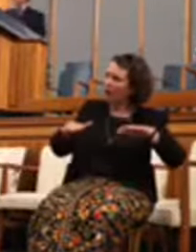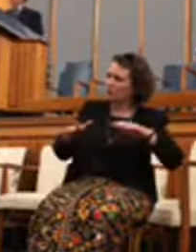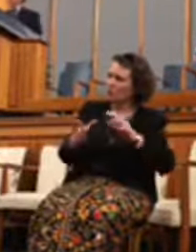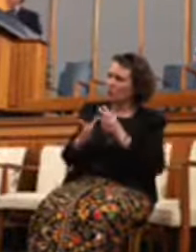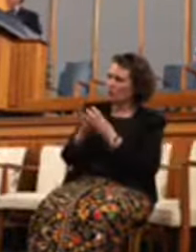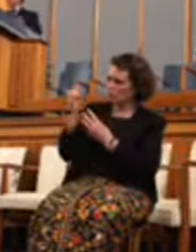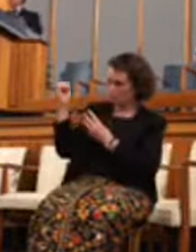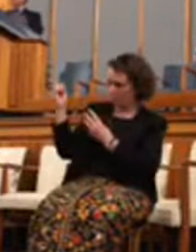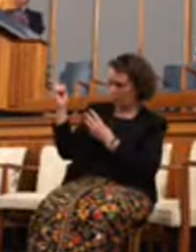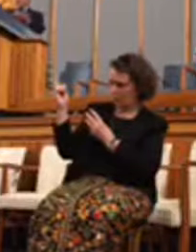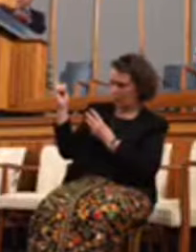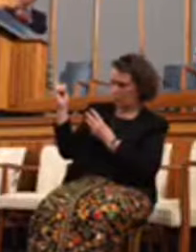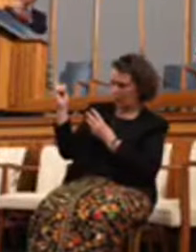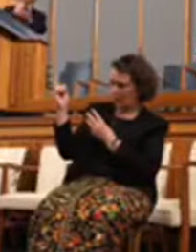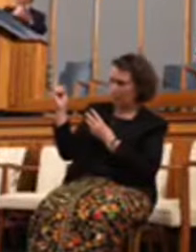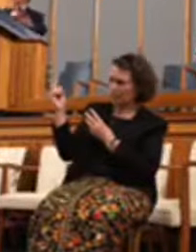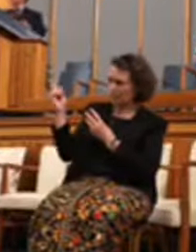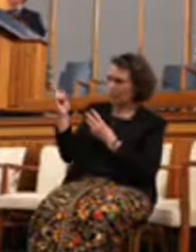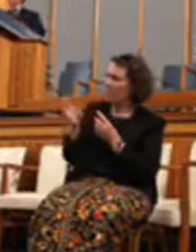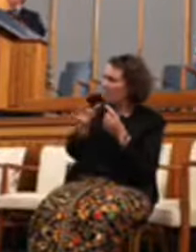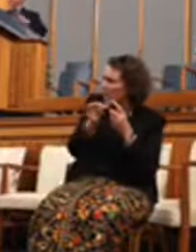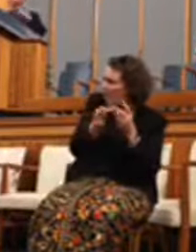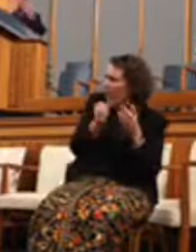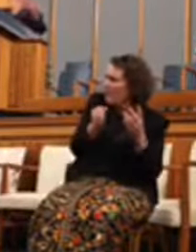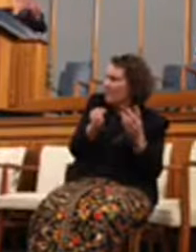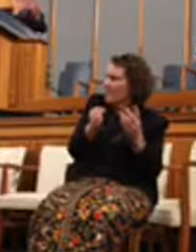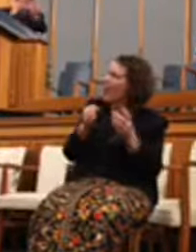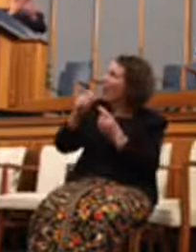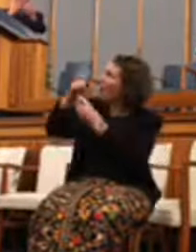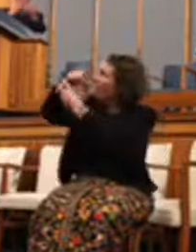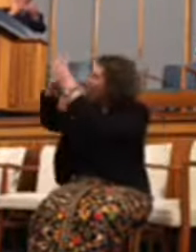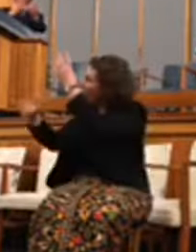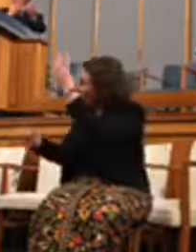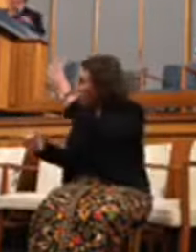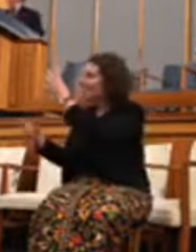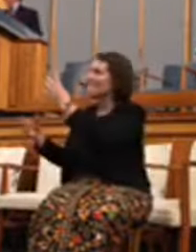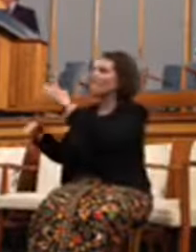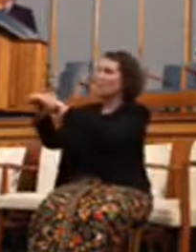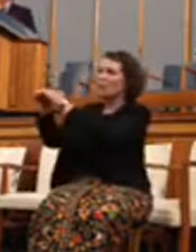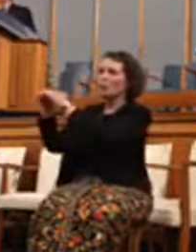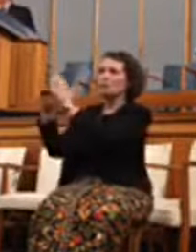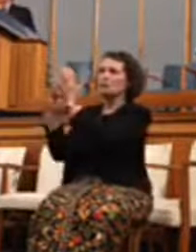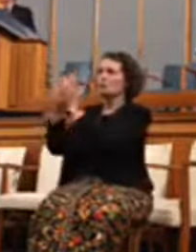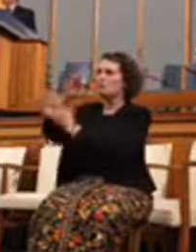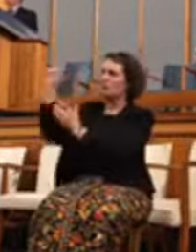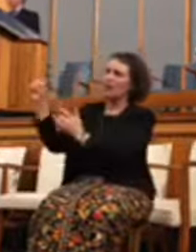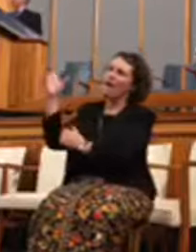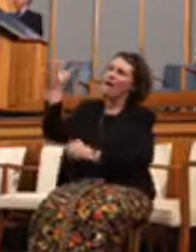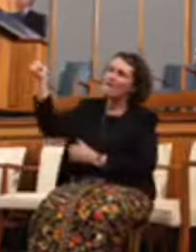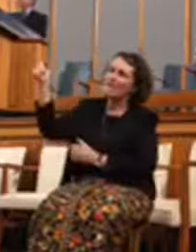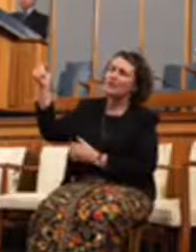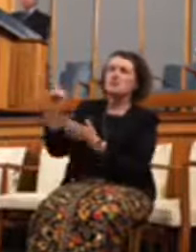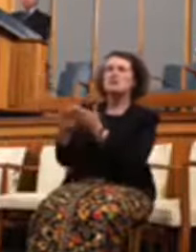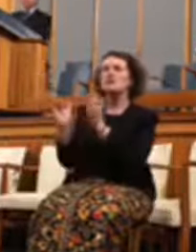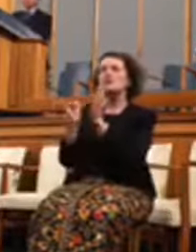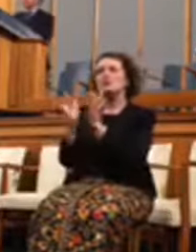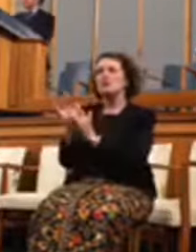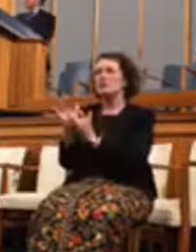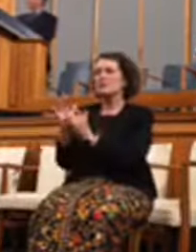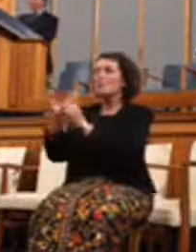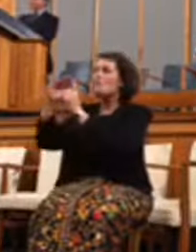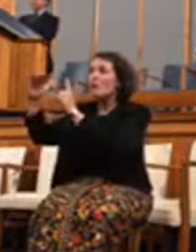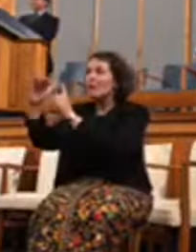If you want, Christ is the stamp of God. You look at Christ, whom do you see? A great prophet? No. A great